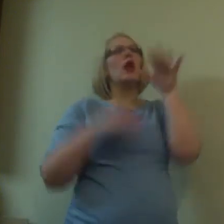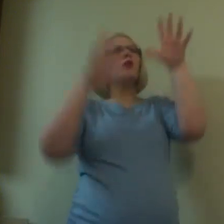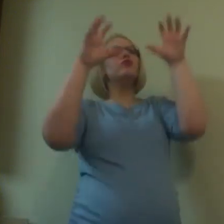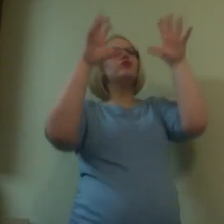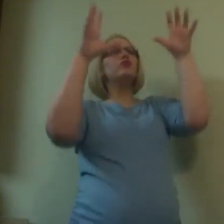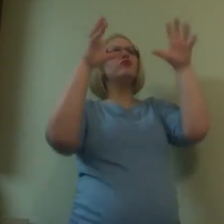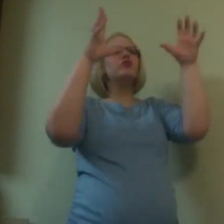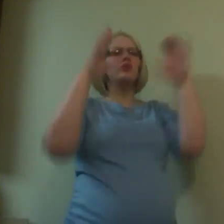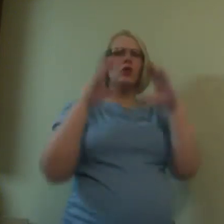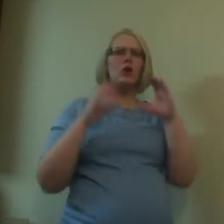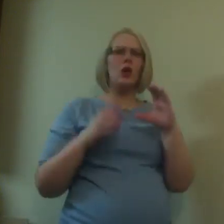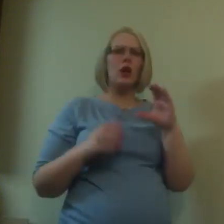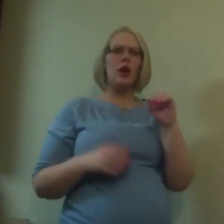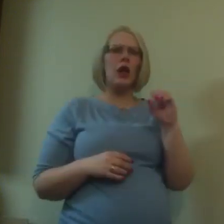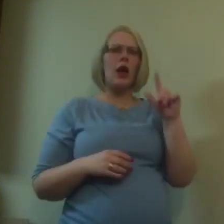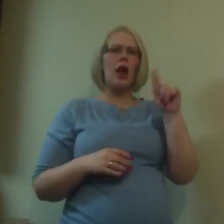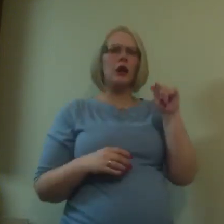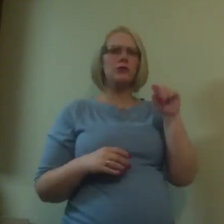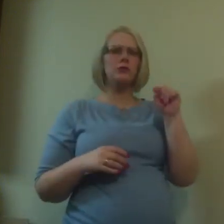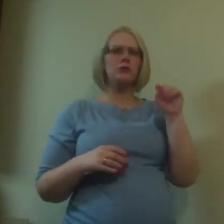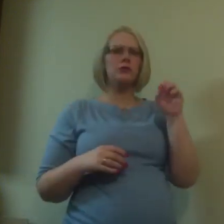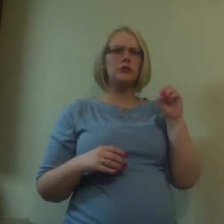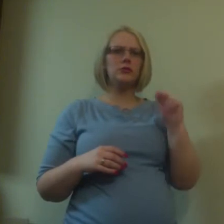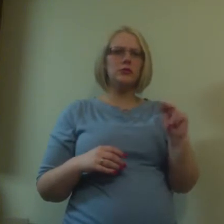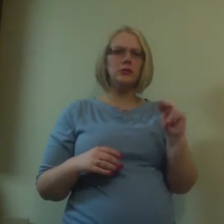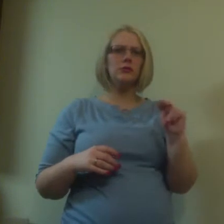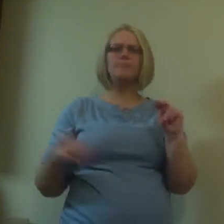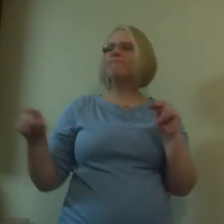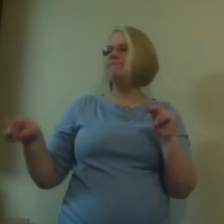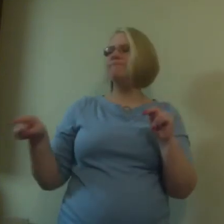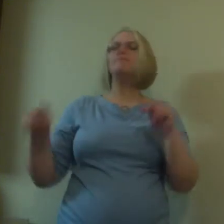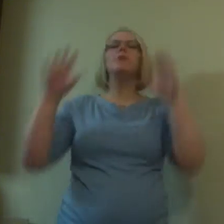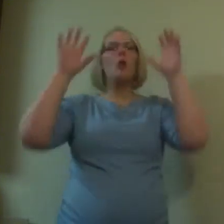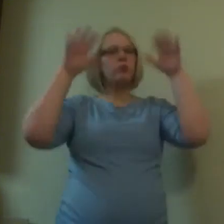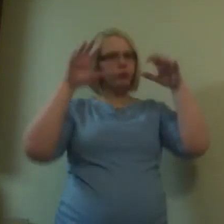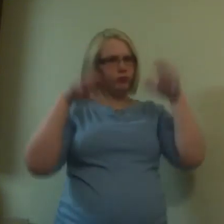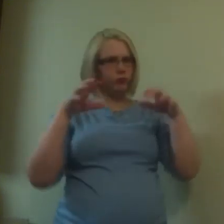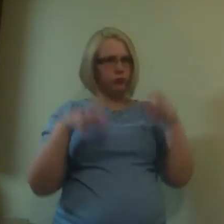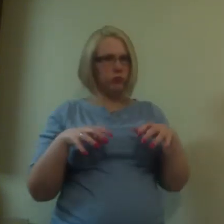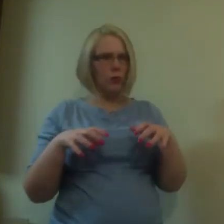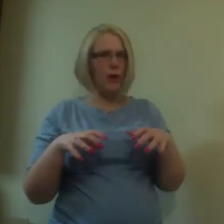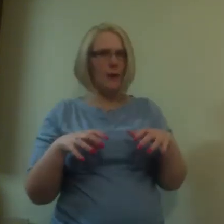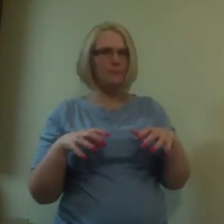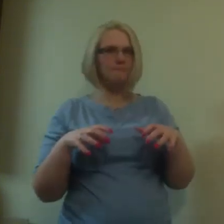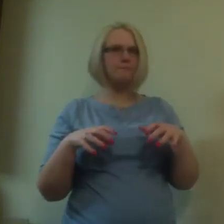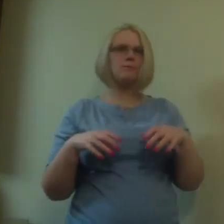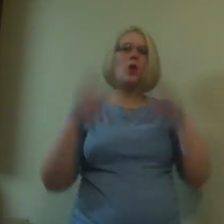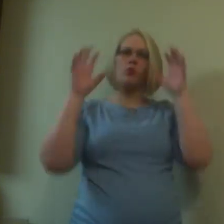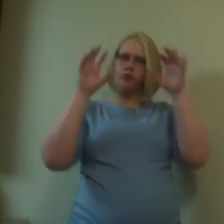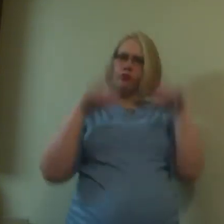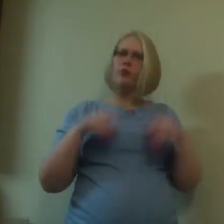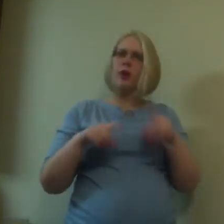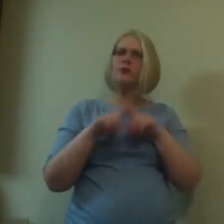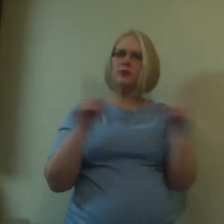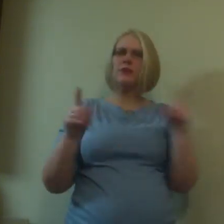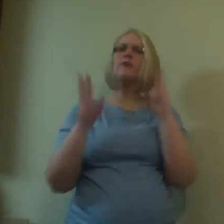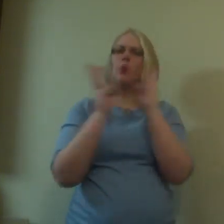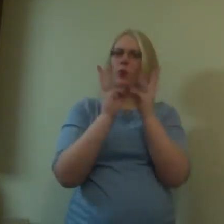type of weather? Yes. Okay, rain, sleet. You want to raise your hand and wait to be called on. Everybody wants a turn.